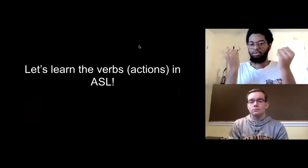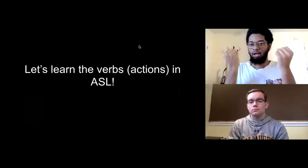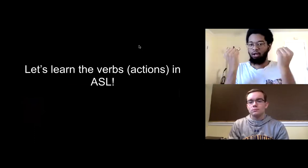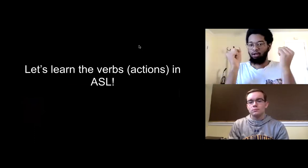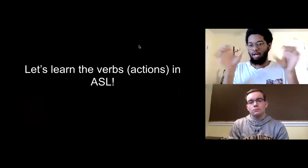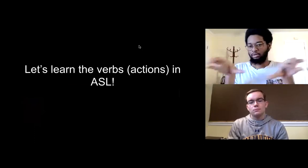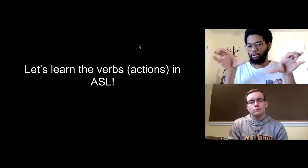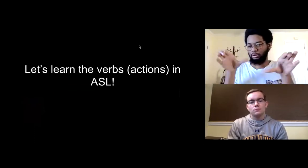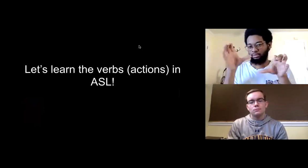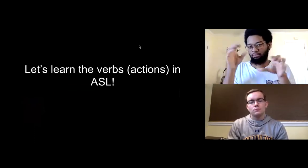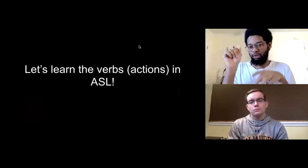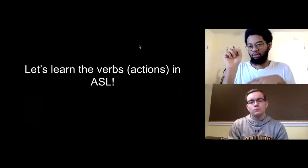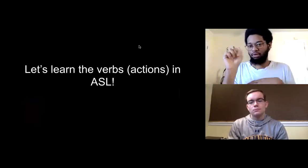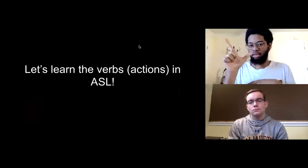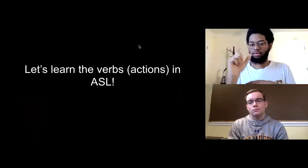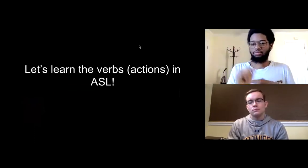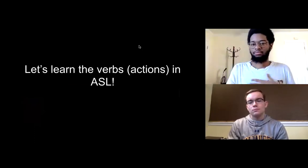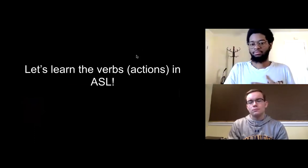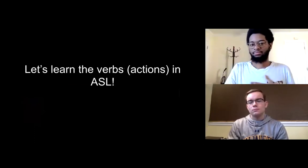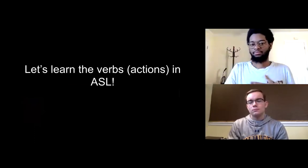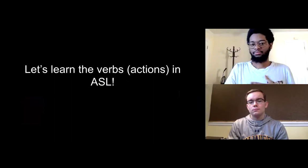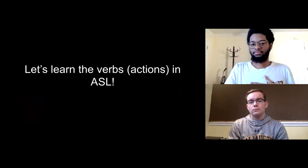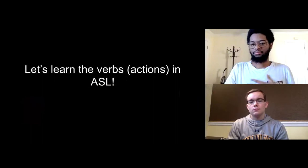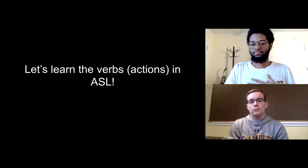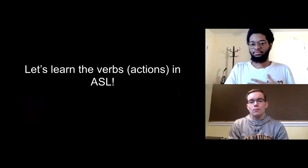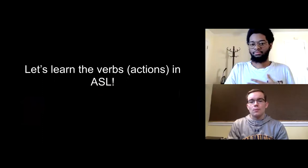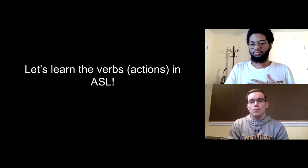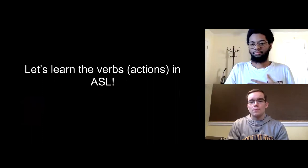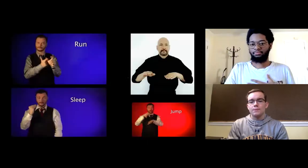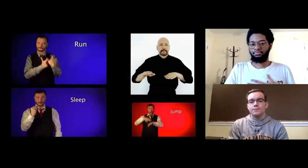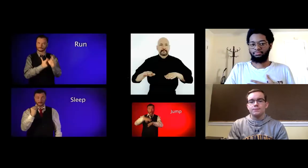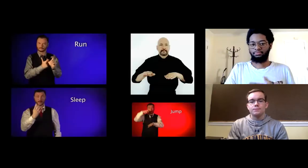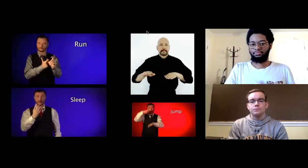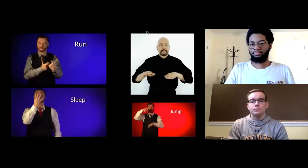Now we're going to be discussing some signs regarding action verbs.